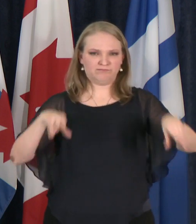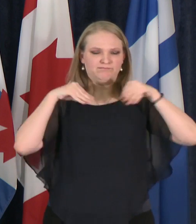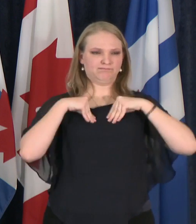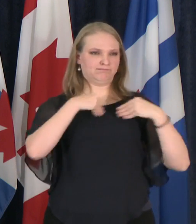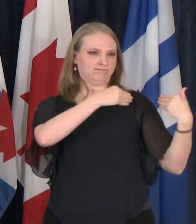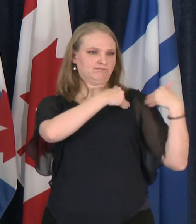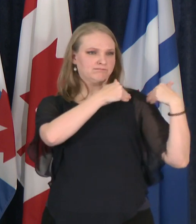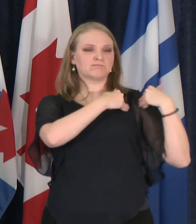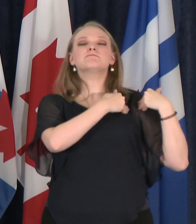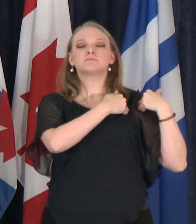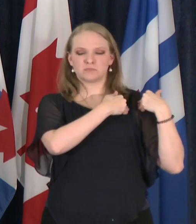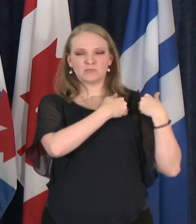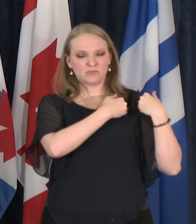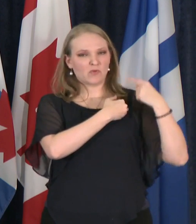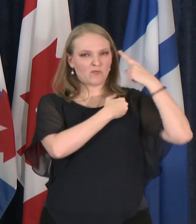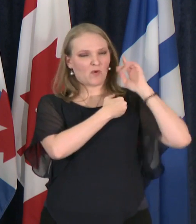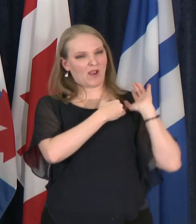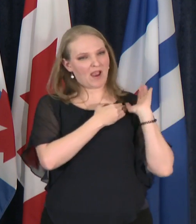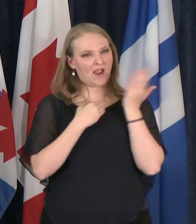our city.